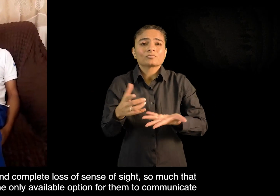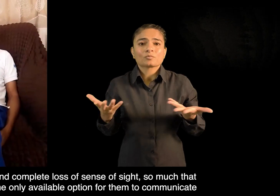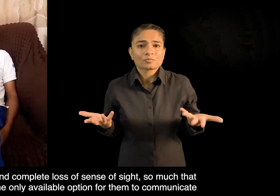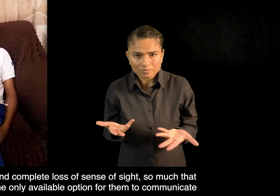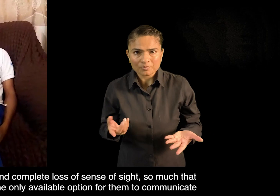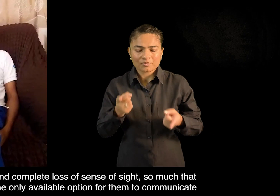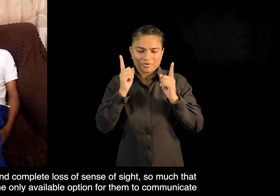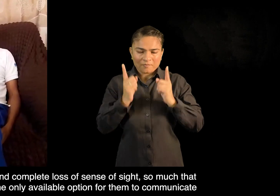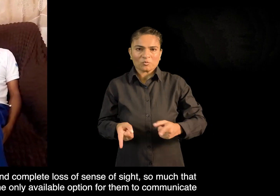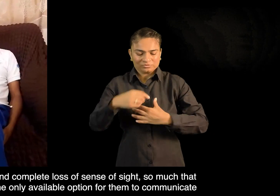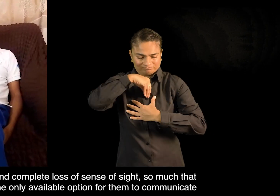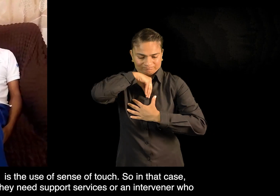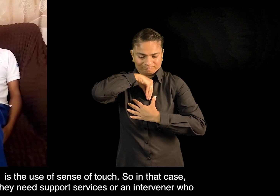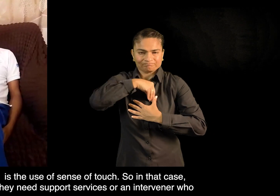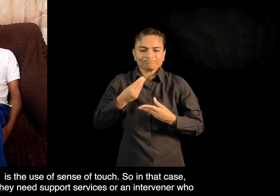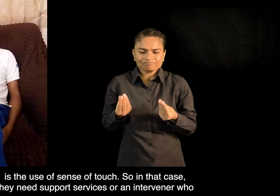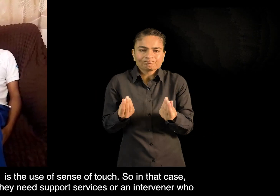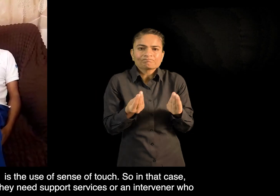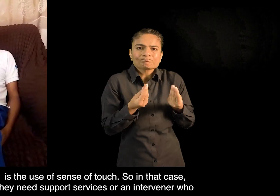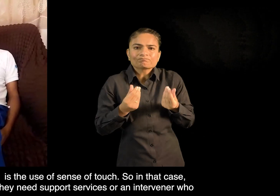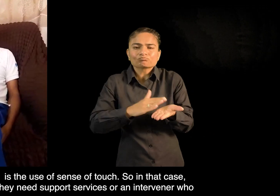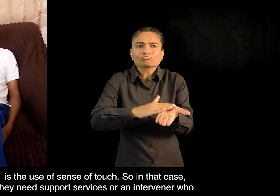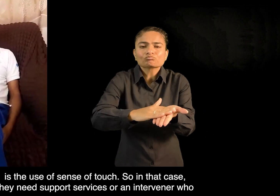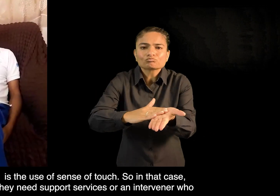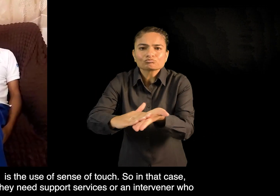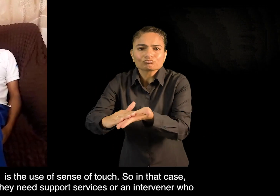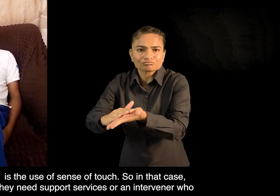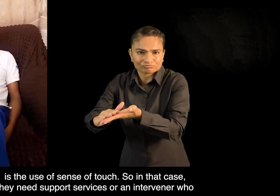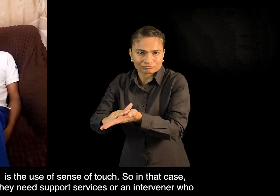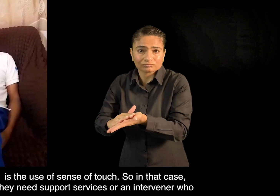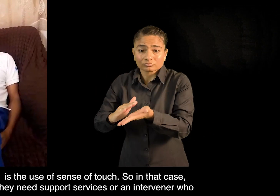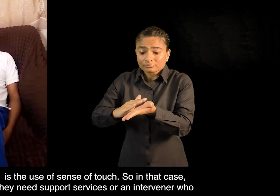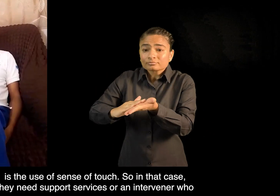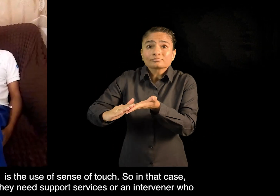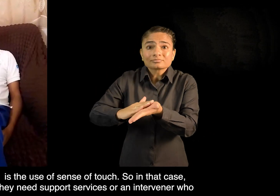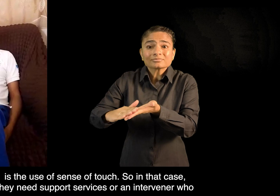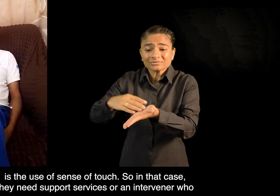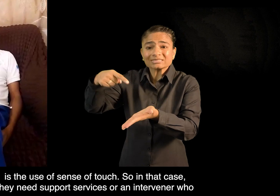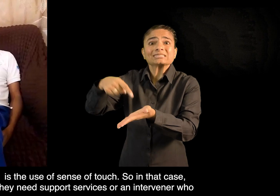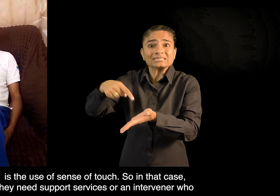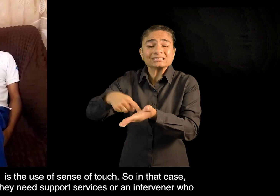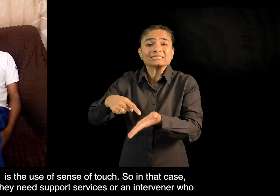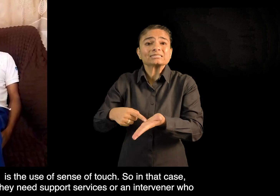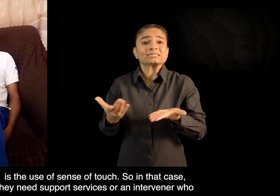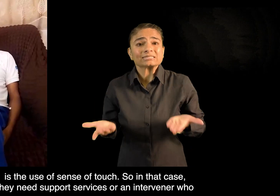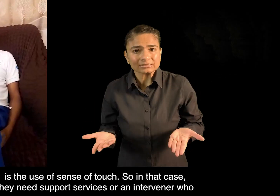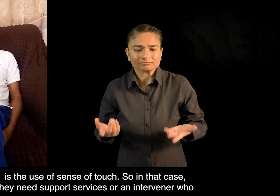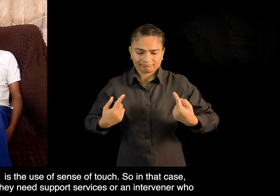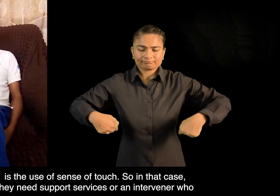available option for them to communicate is the use of sense of touch. So in that